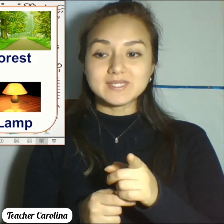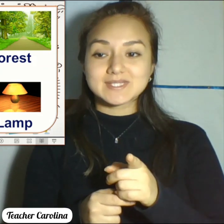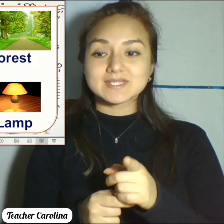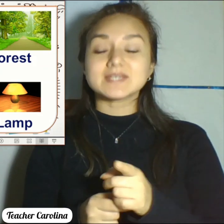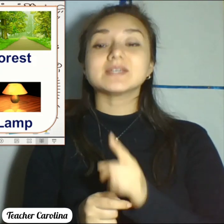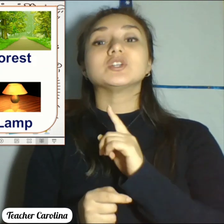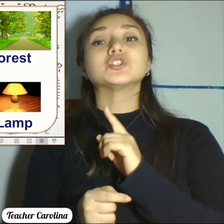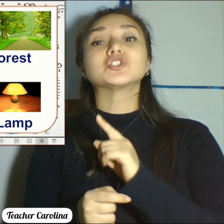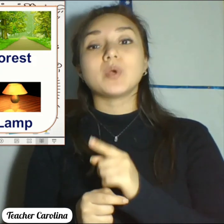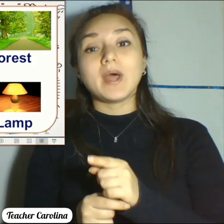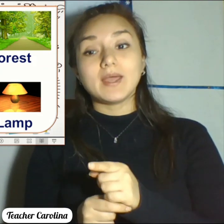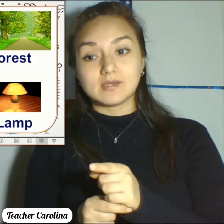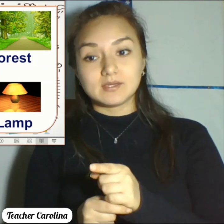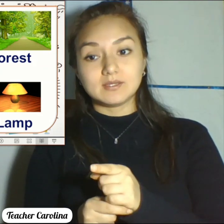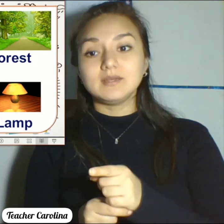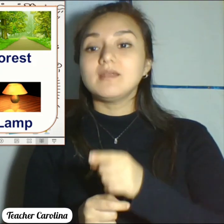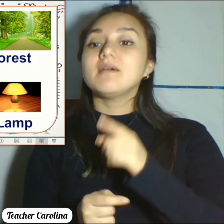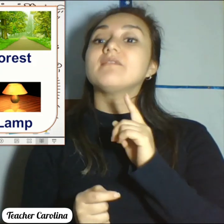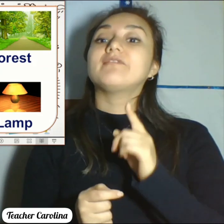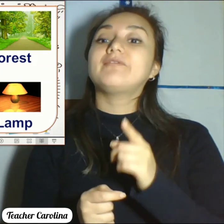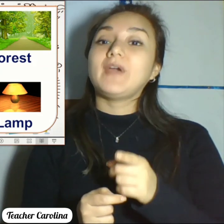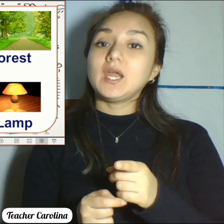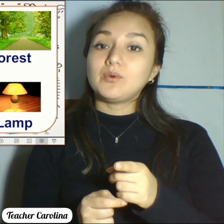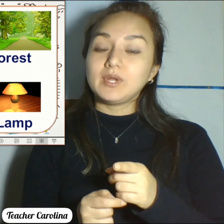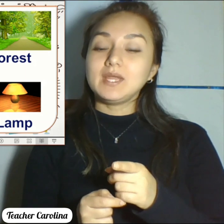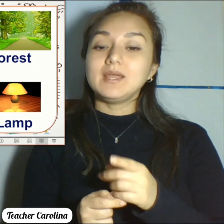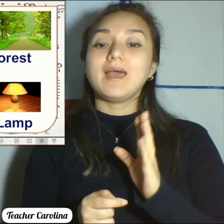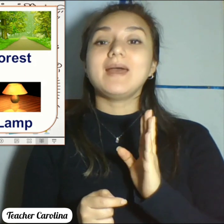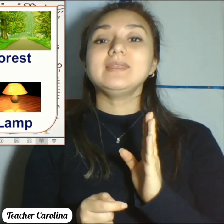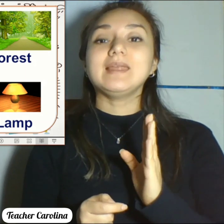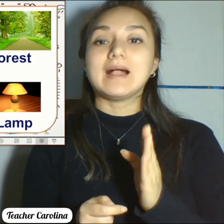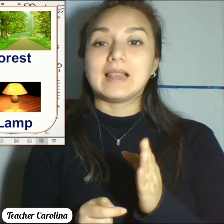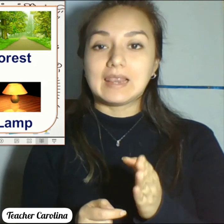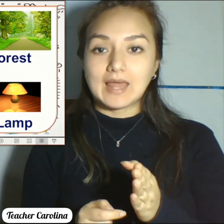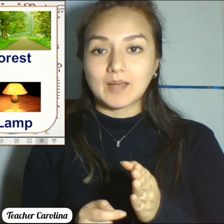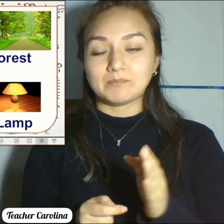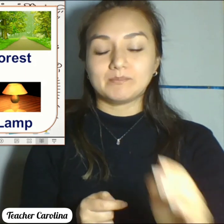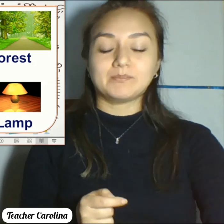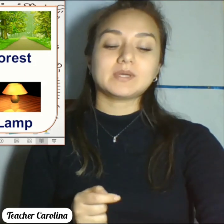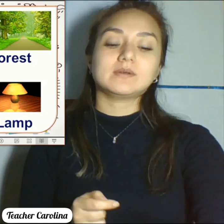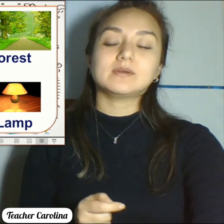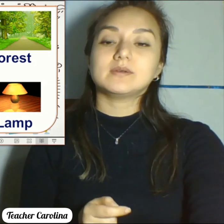forest, dragon, fairy, and lamp.